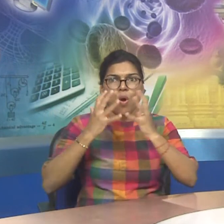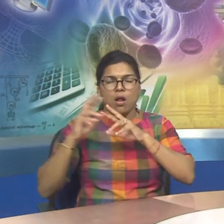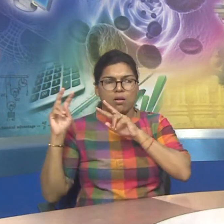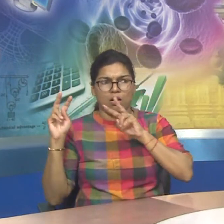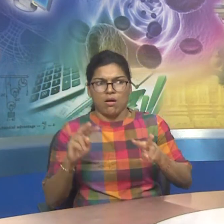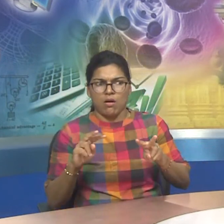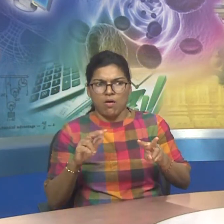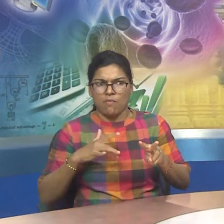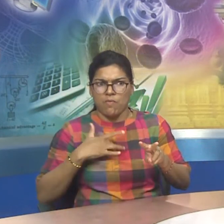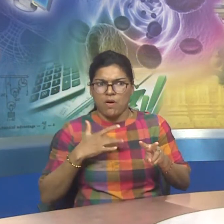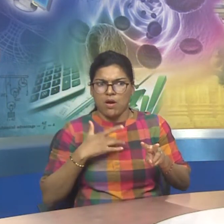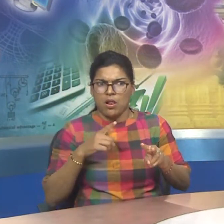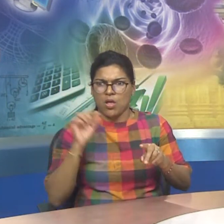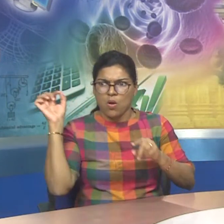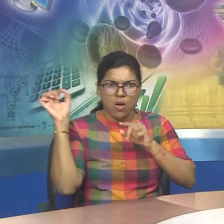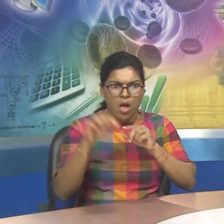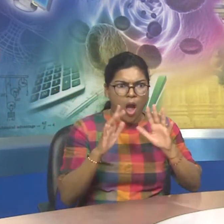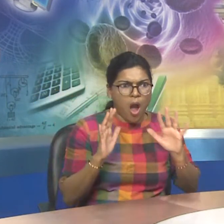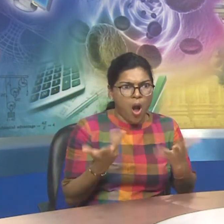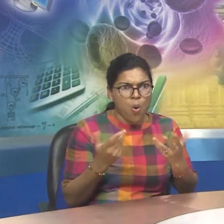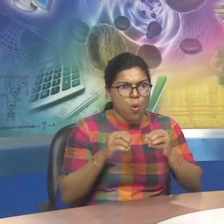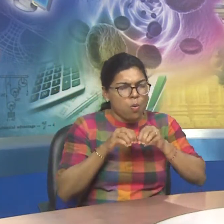Because that was the time when